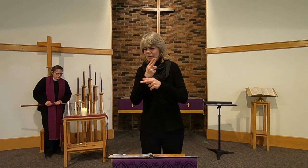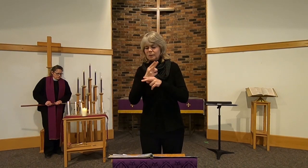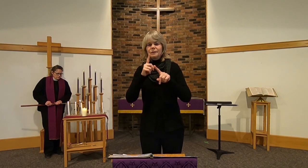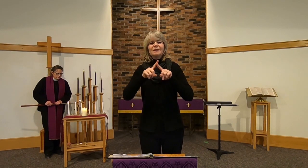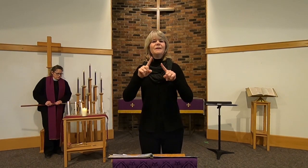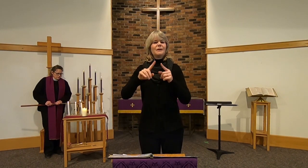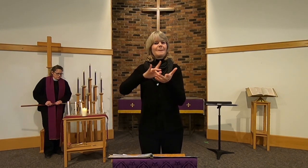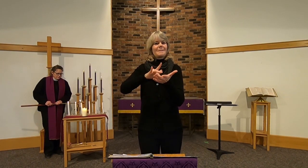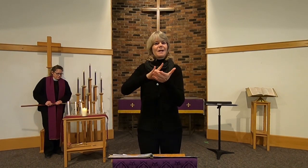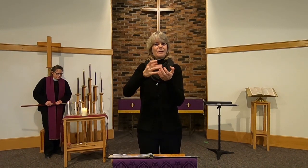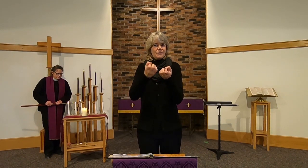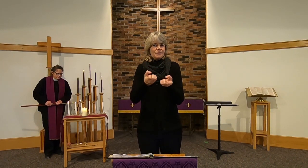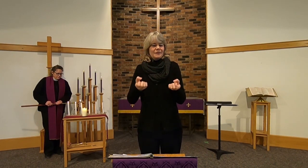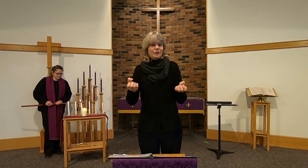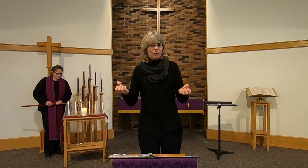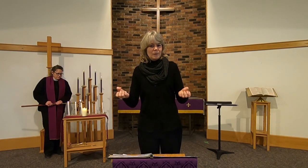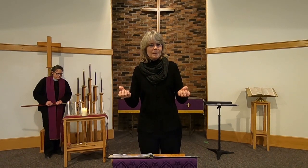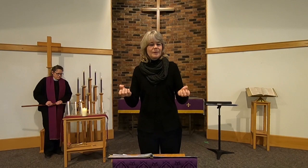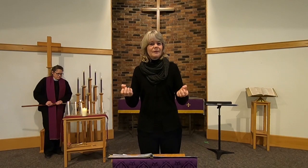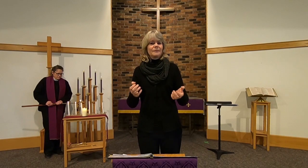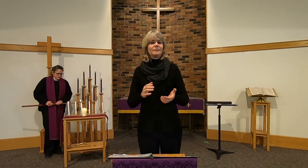equipment.